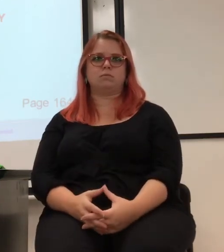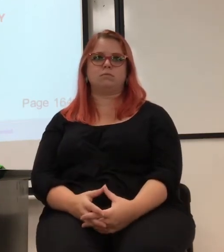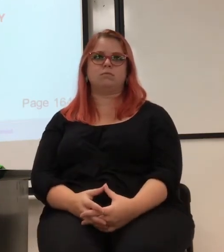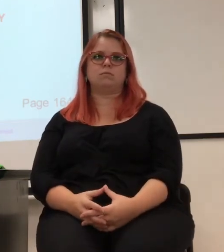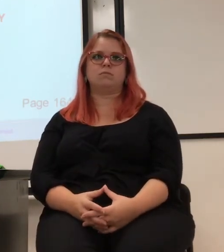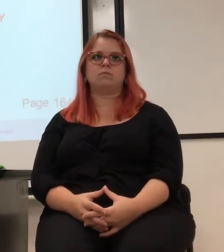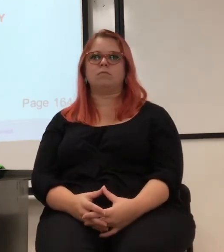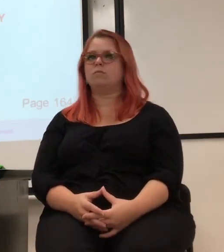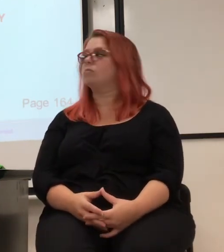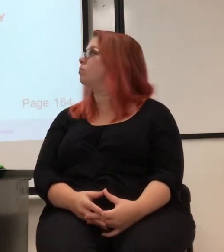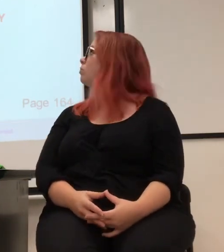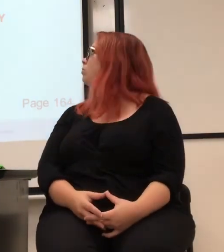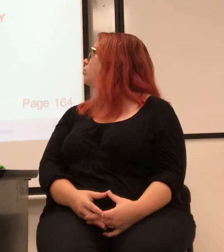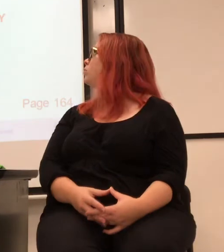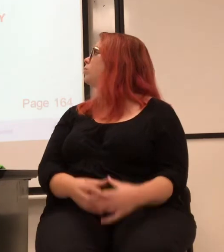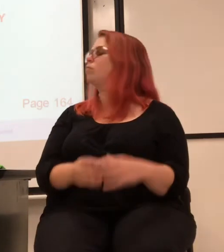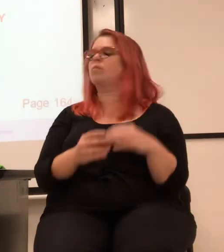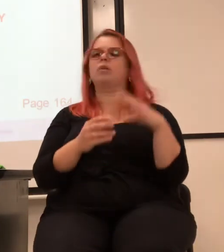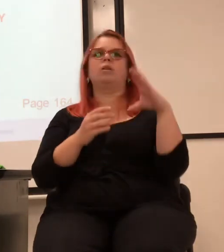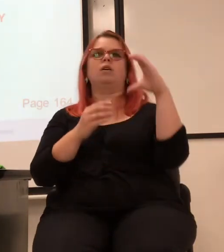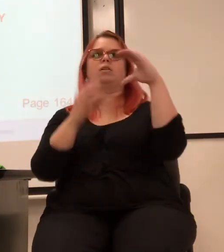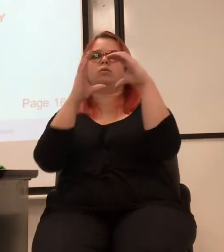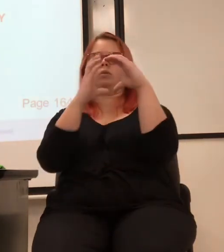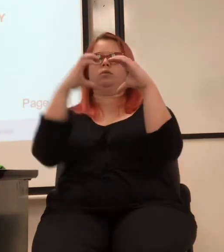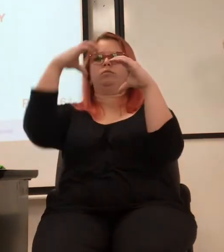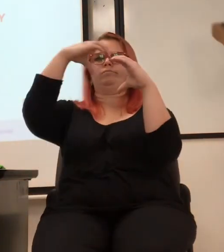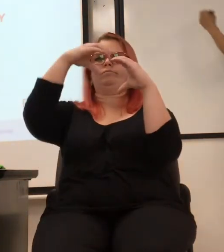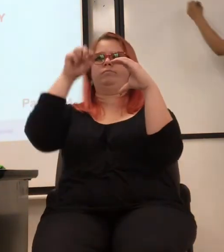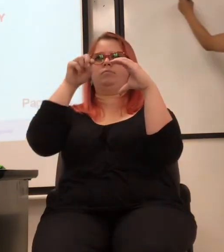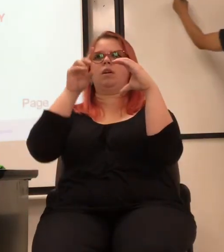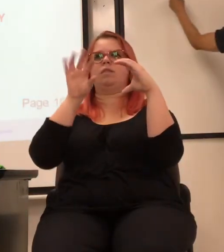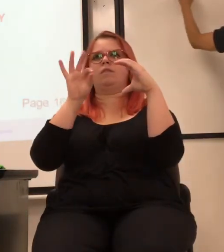The superior round part is called fundus.